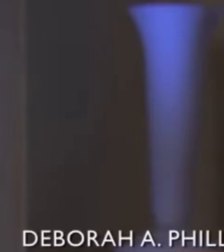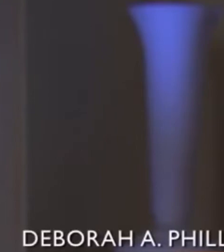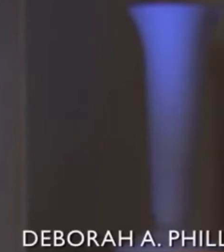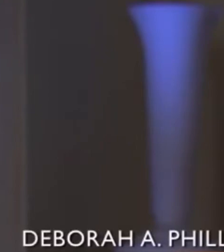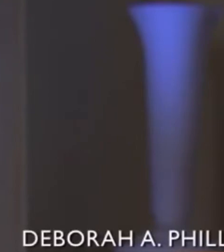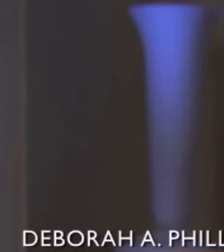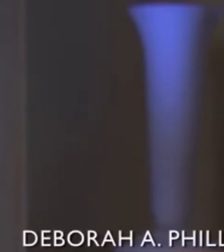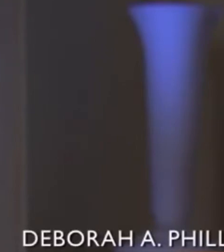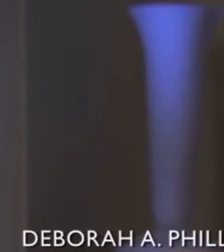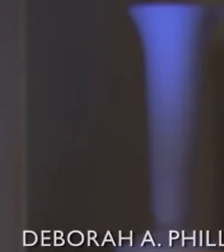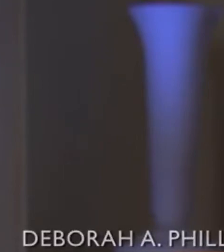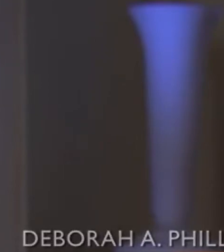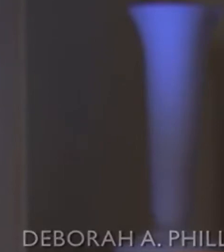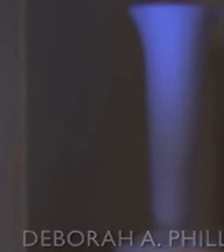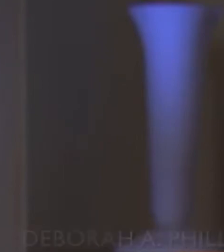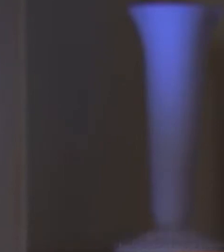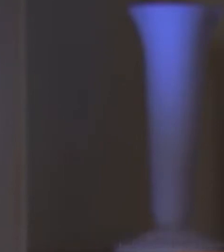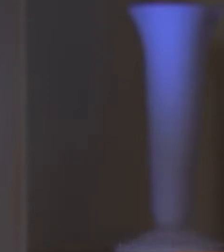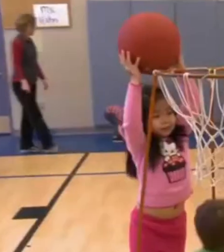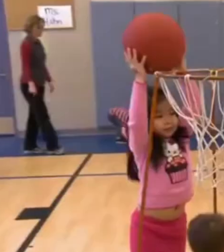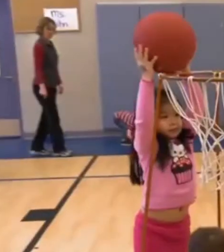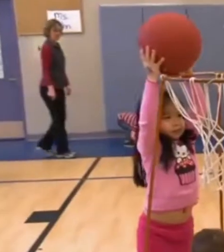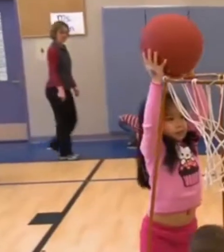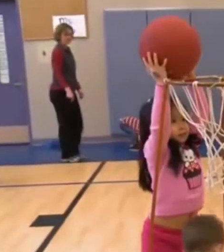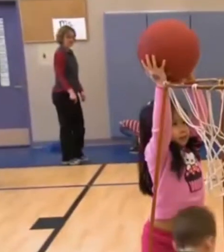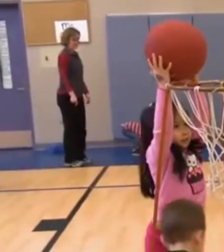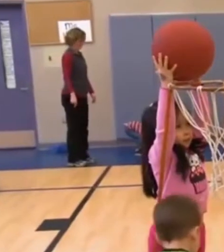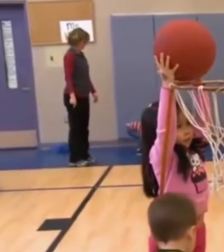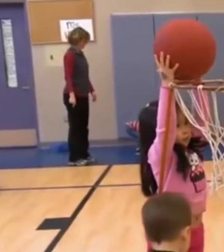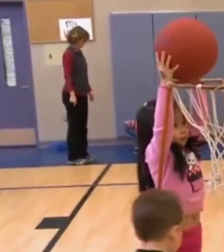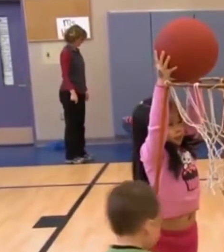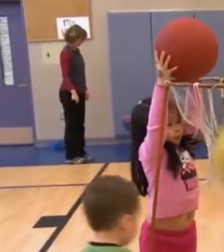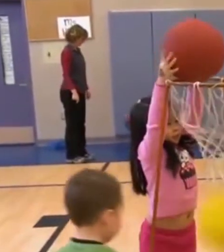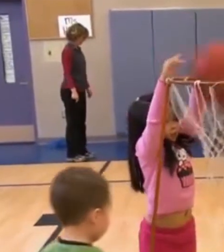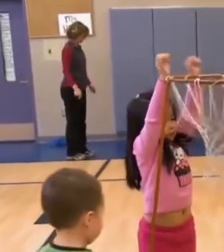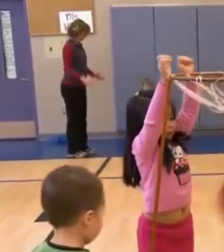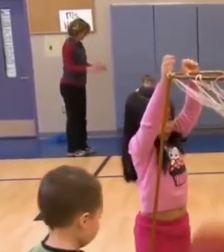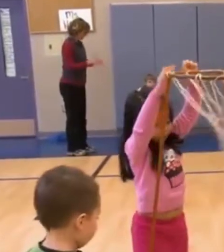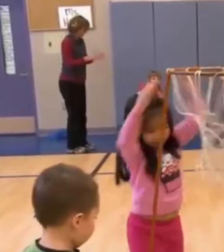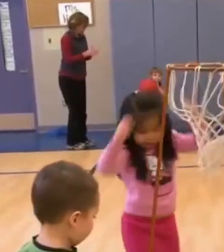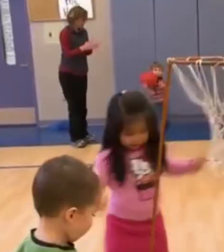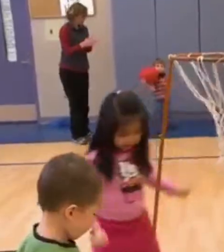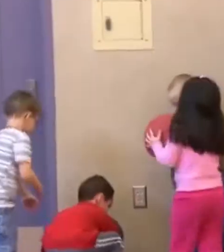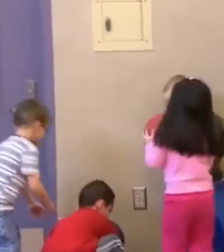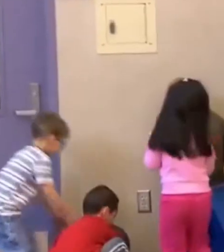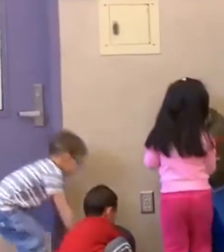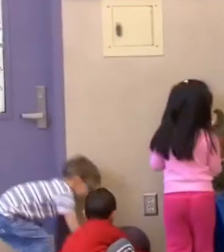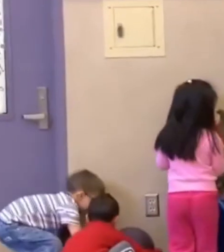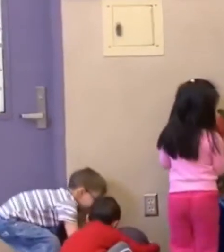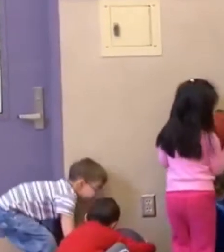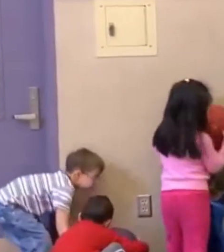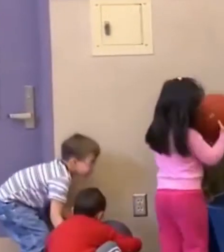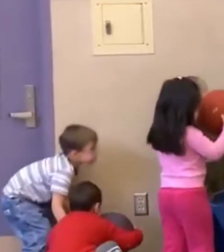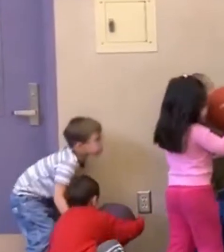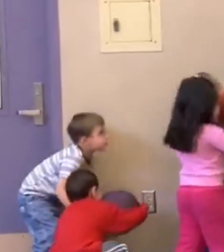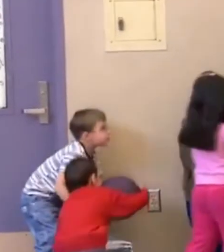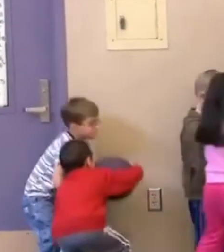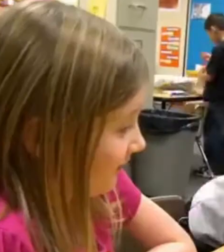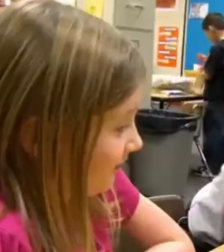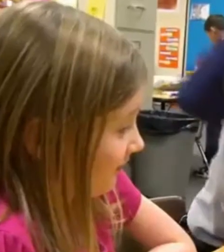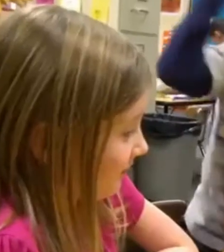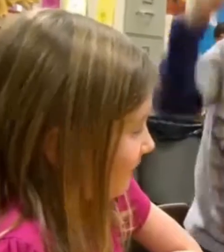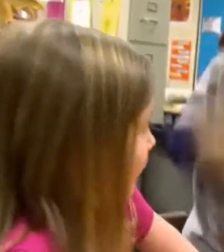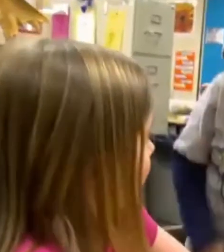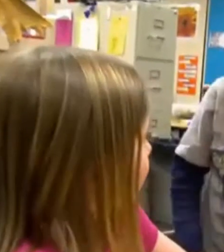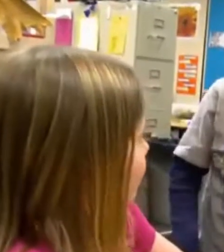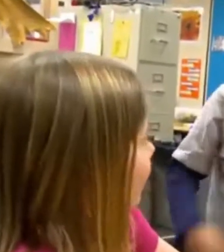with distractions, with multiple demands. These actually are skills that contribute to the productivity of